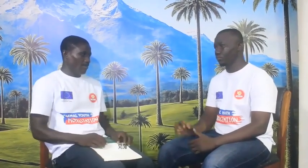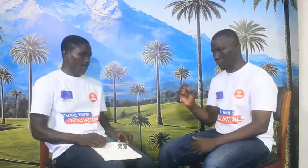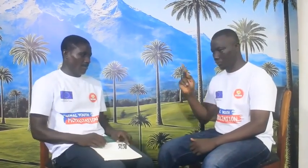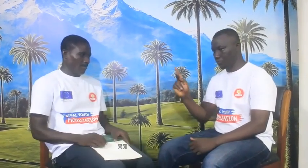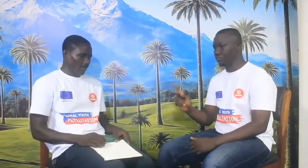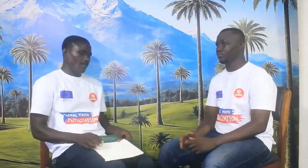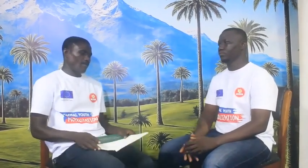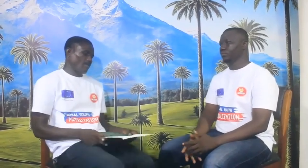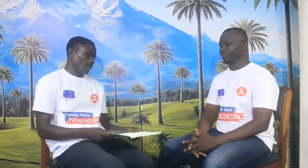Okay.